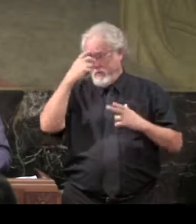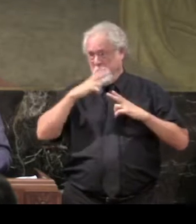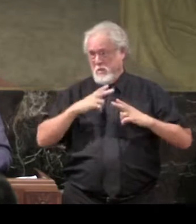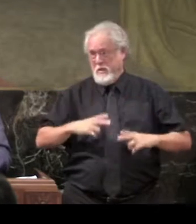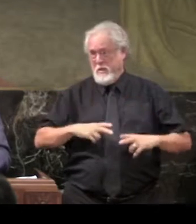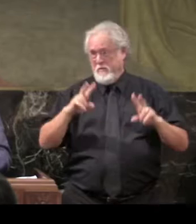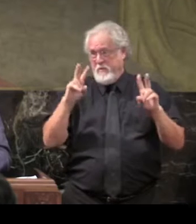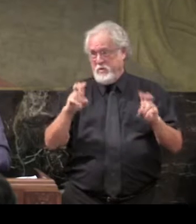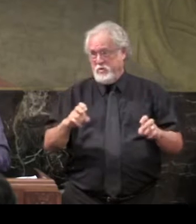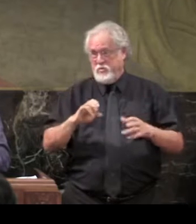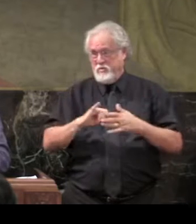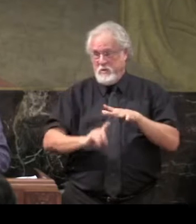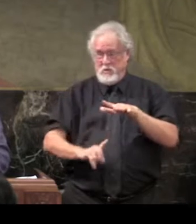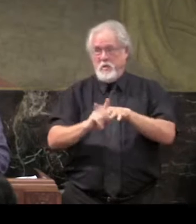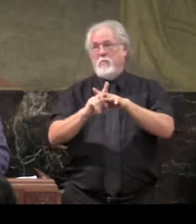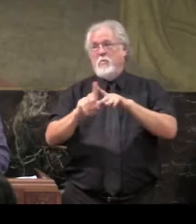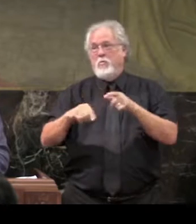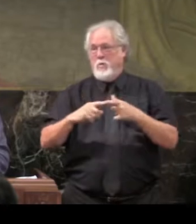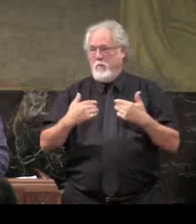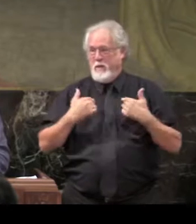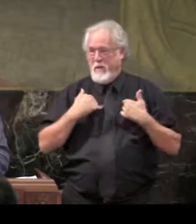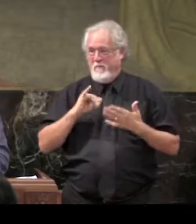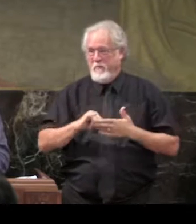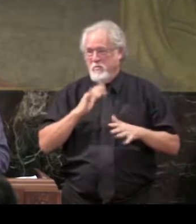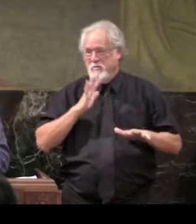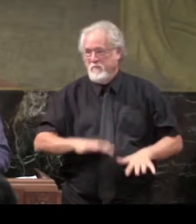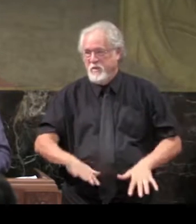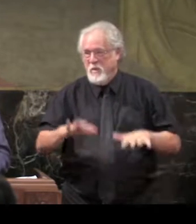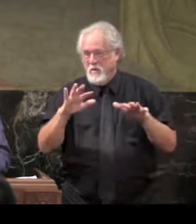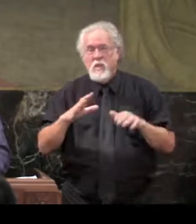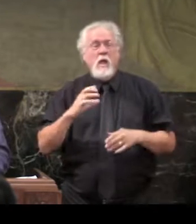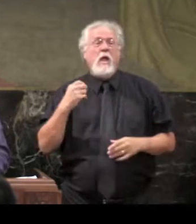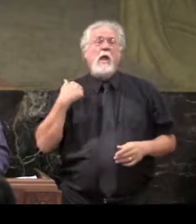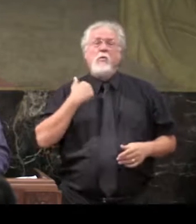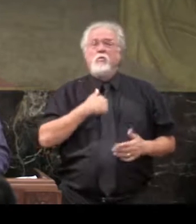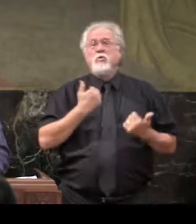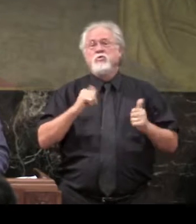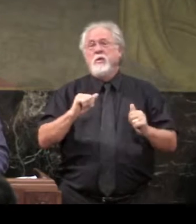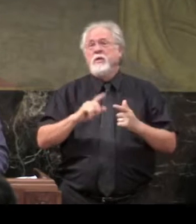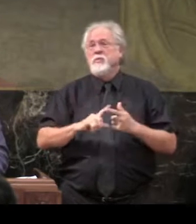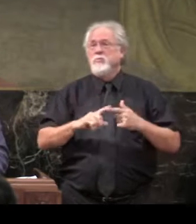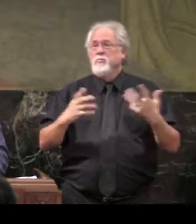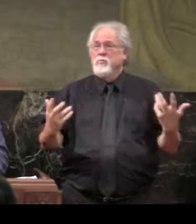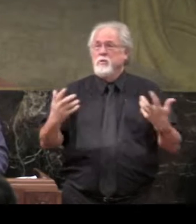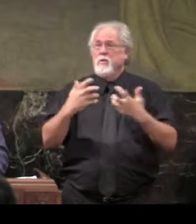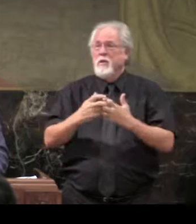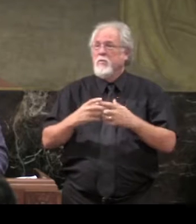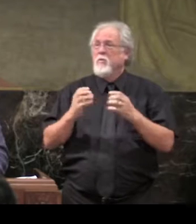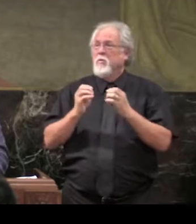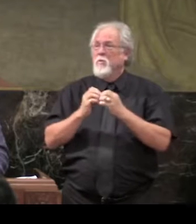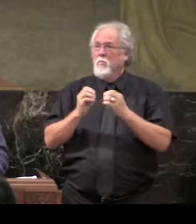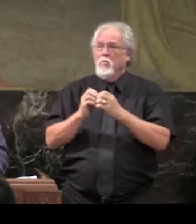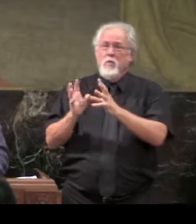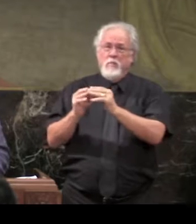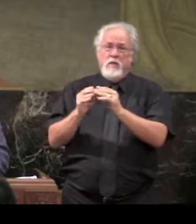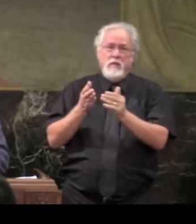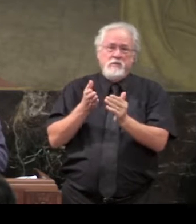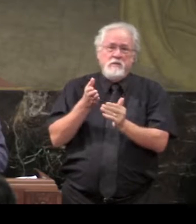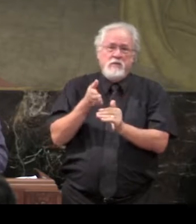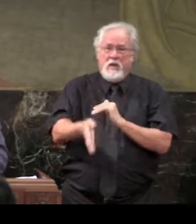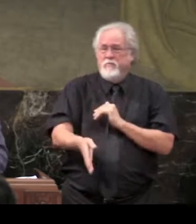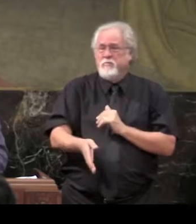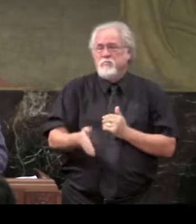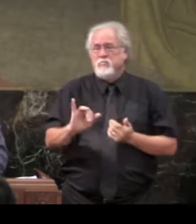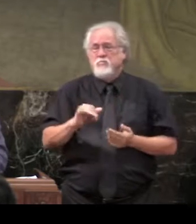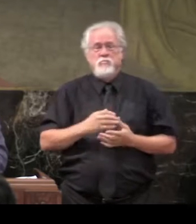issues that arise every time we have these floods as well. And we are trying to put together additional meetings beyond those as